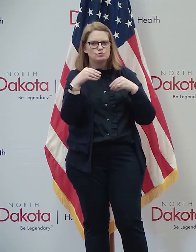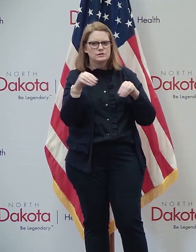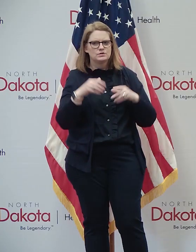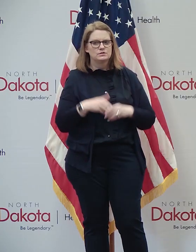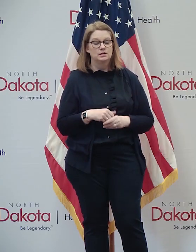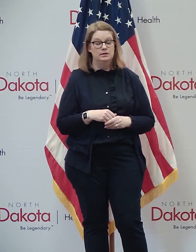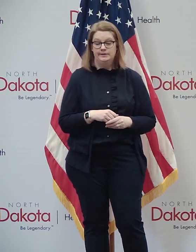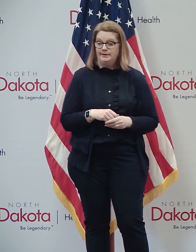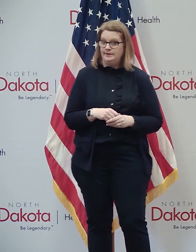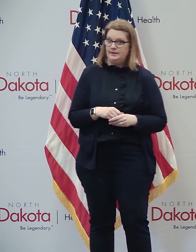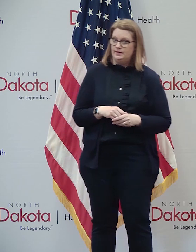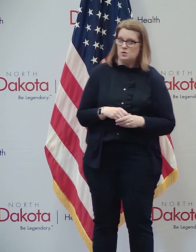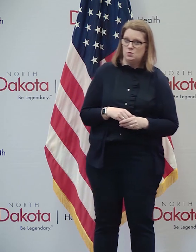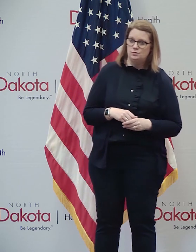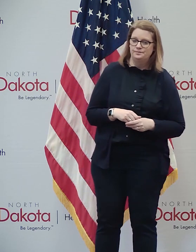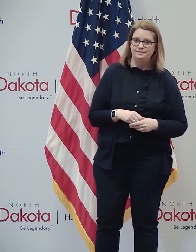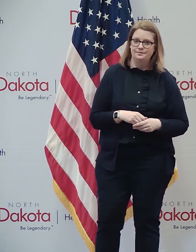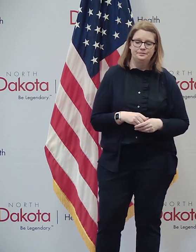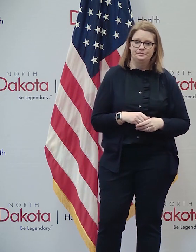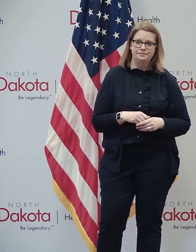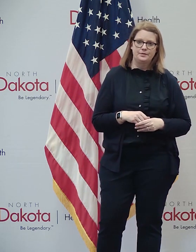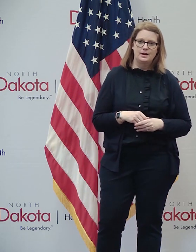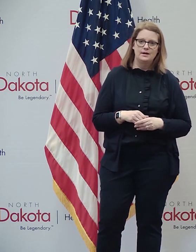those results should have been reported a long time ago.